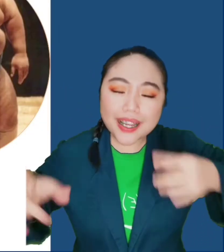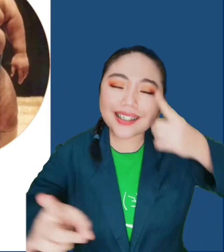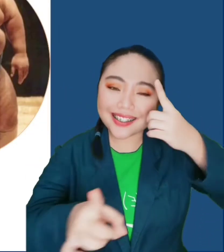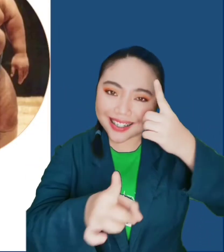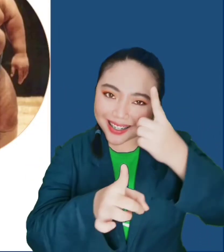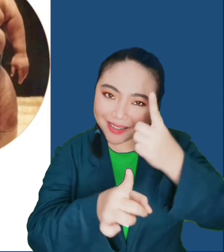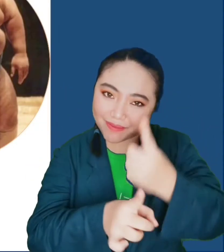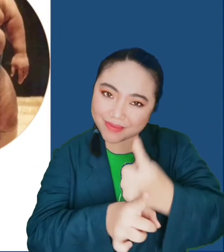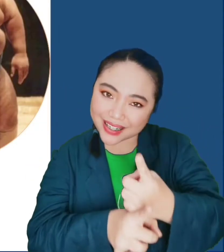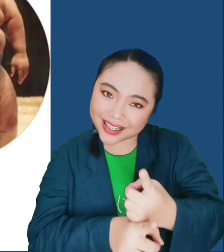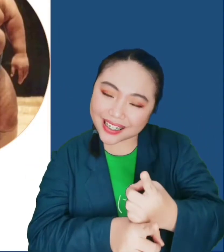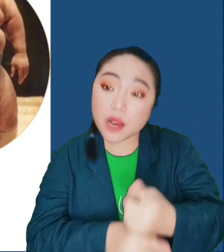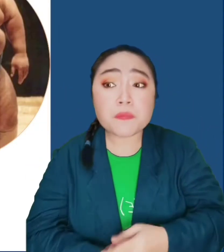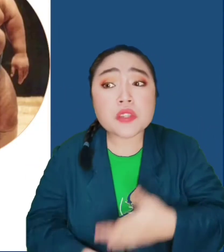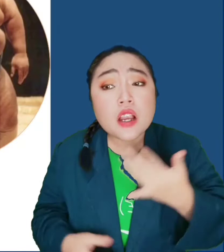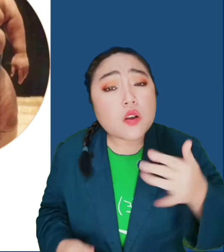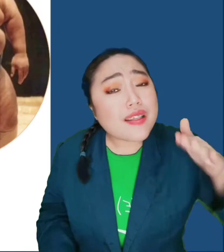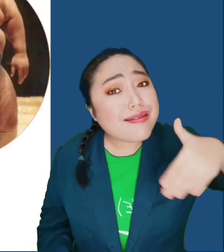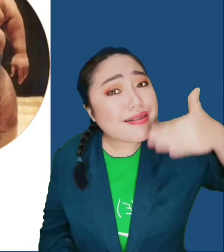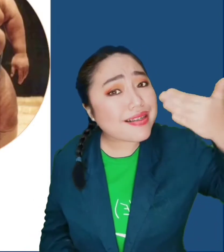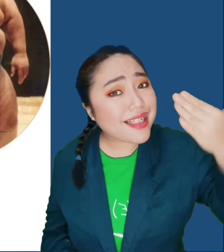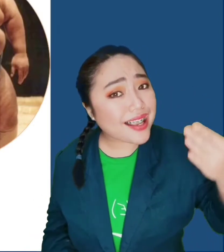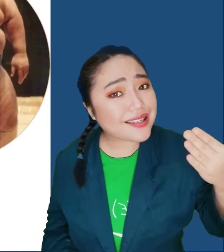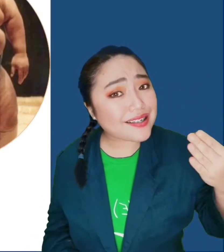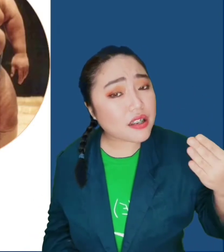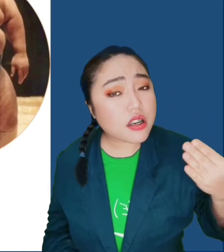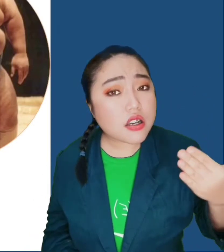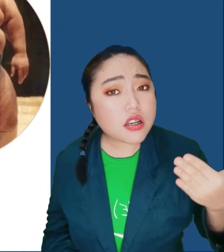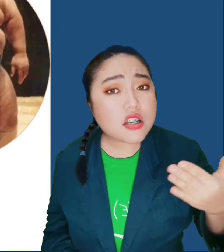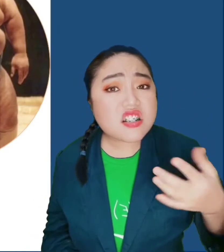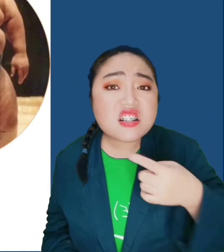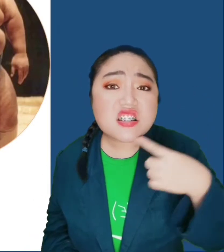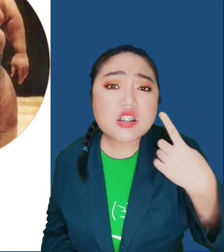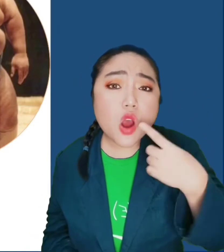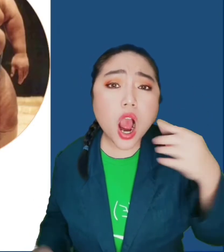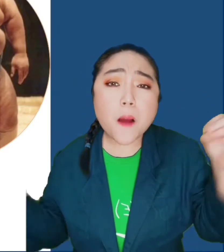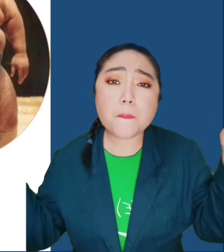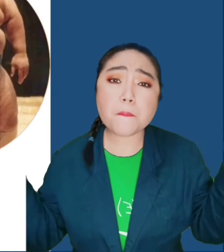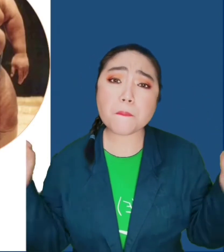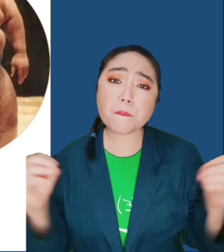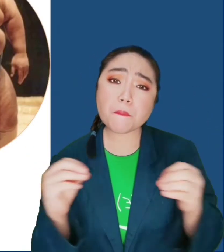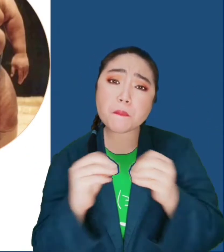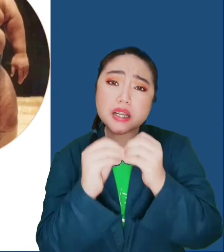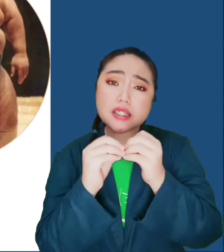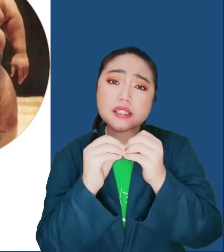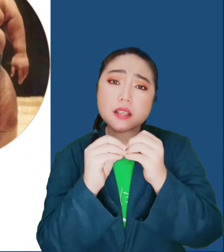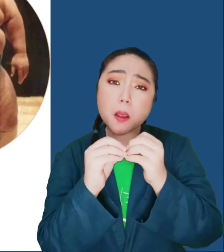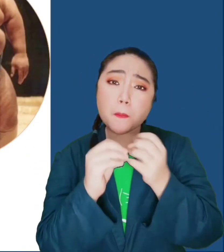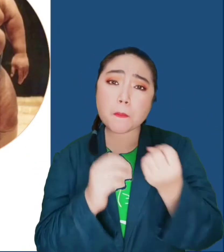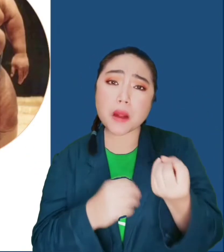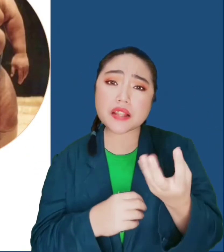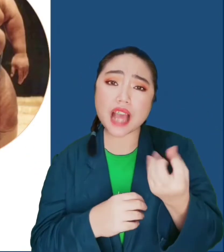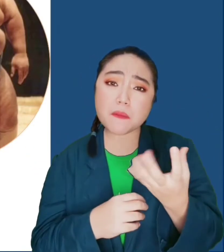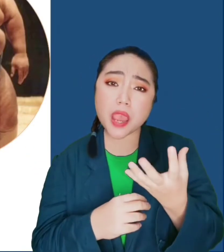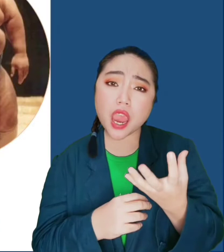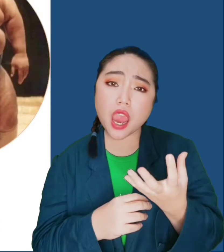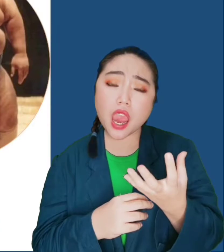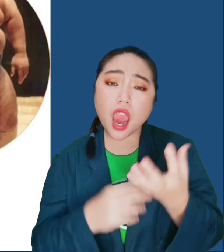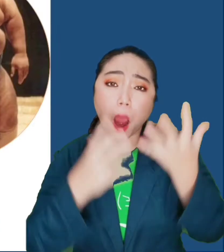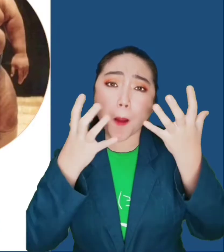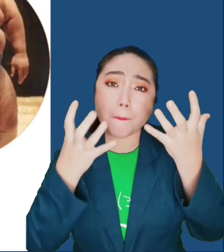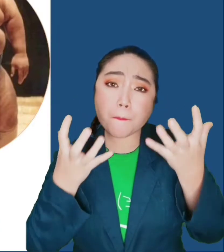Yes, the fat one, the sumo. Next. Who has more